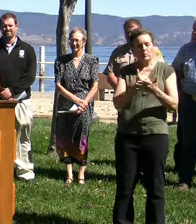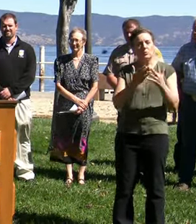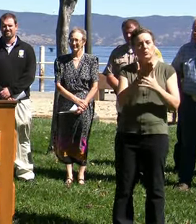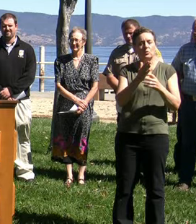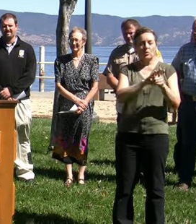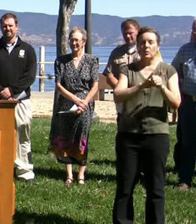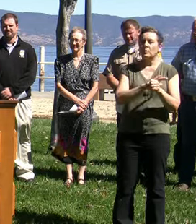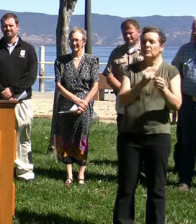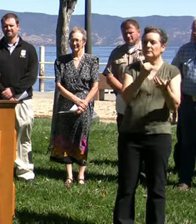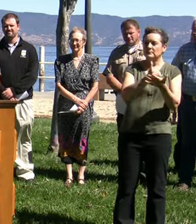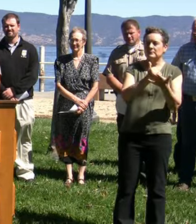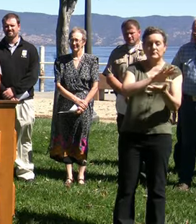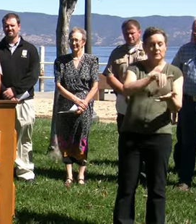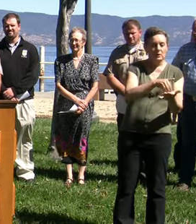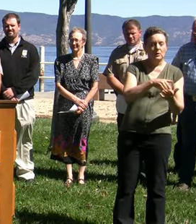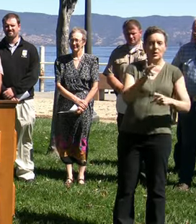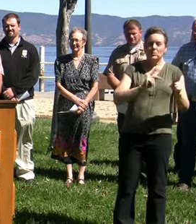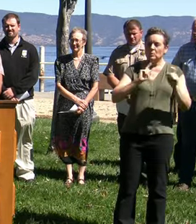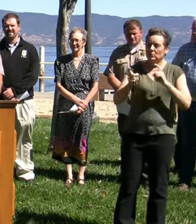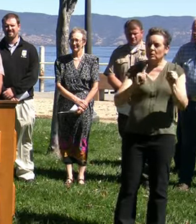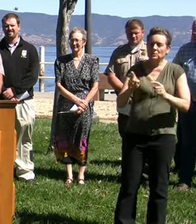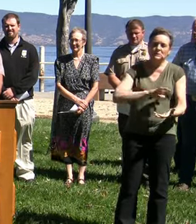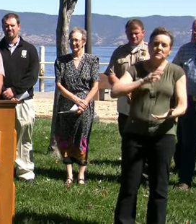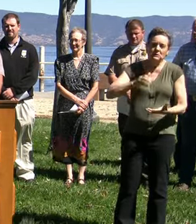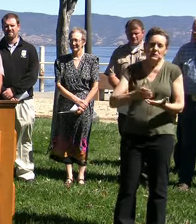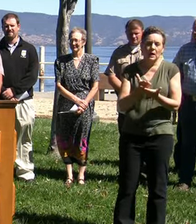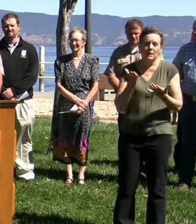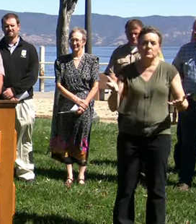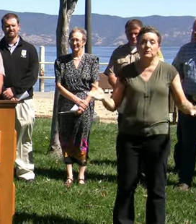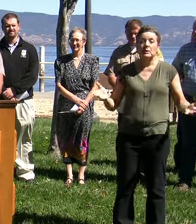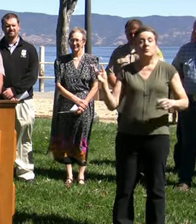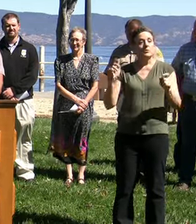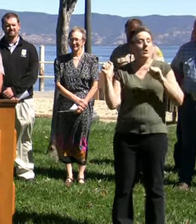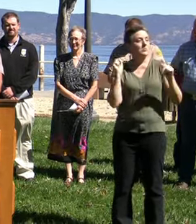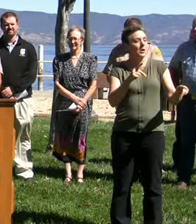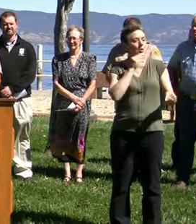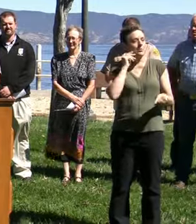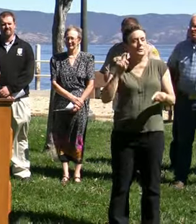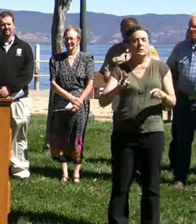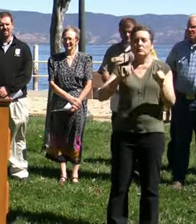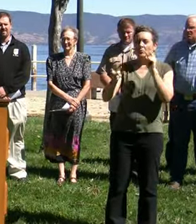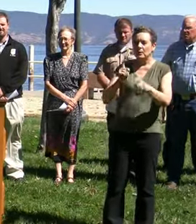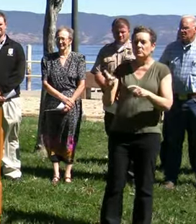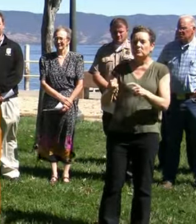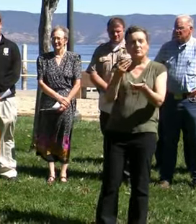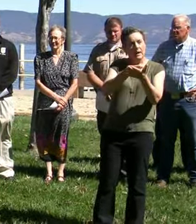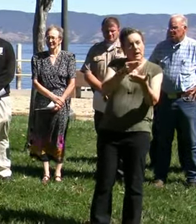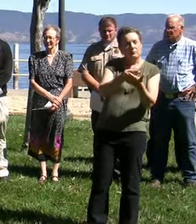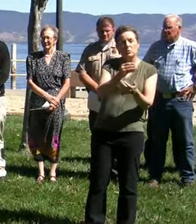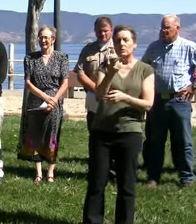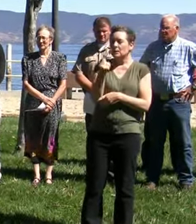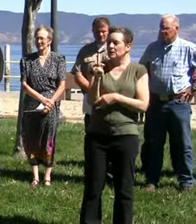have been very generous with the donation of items. Returning families will still need donations of cash or gift cards to stores in